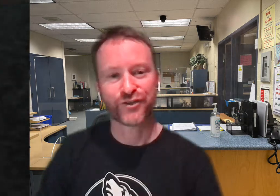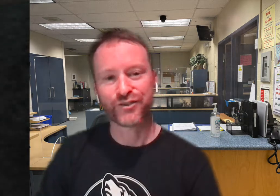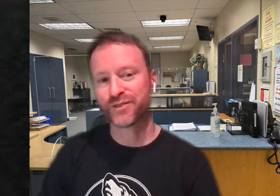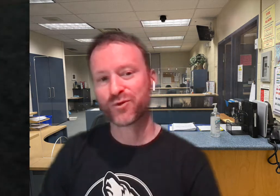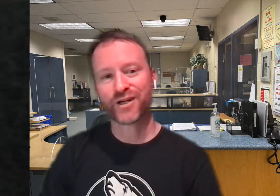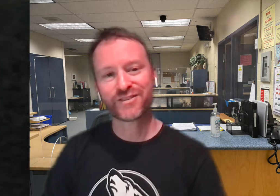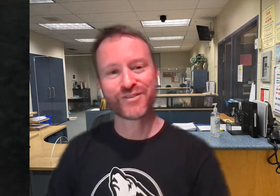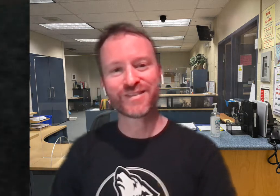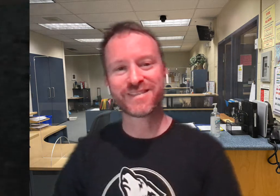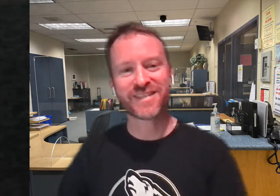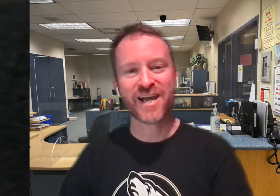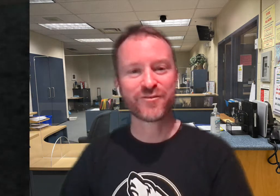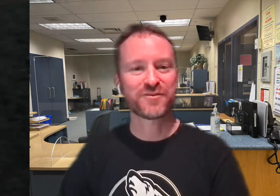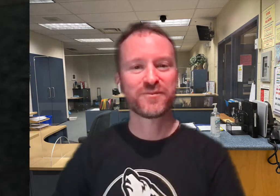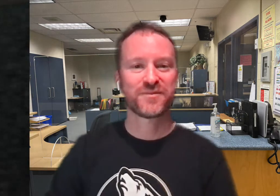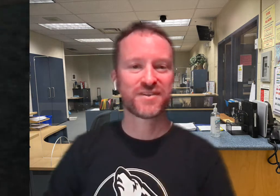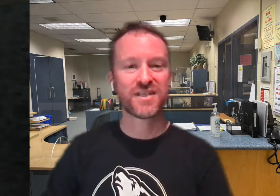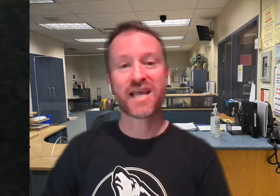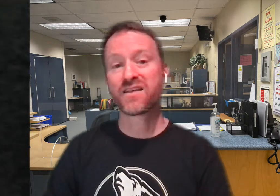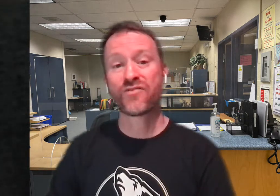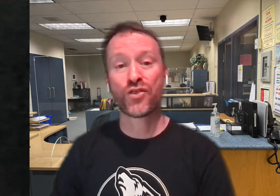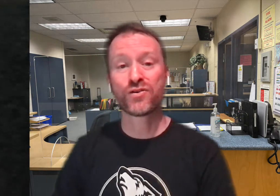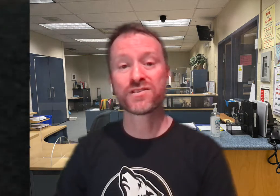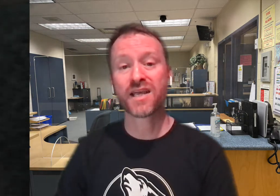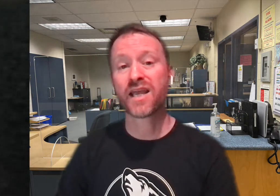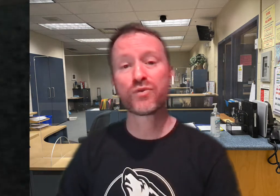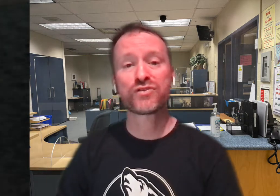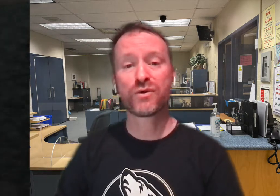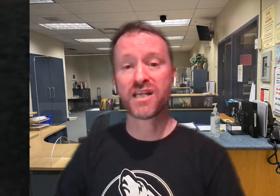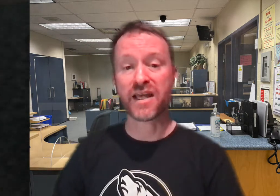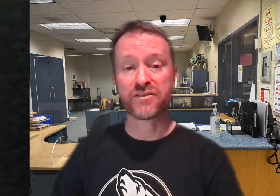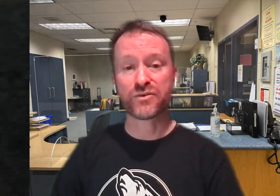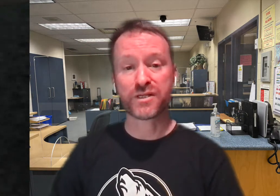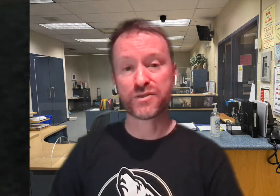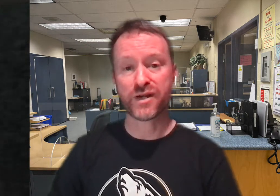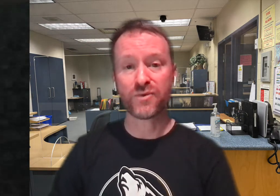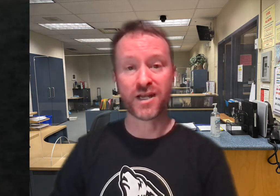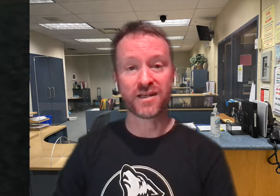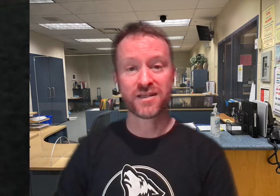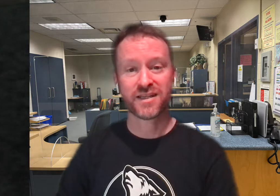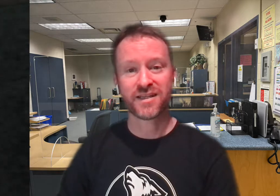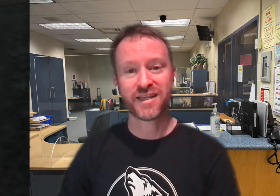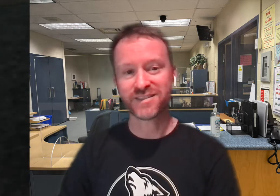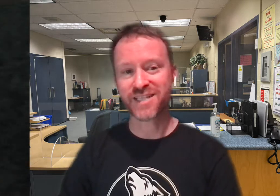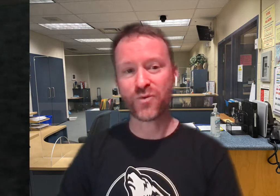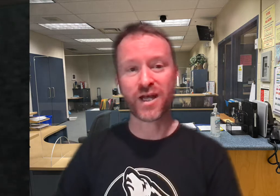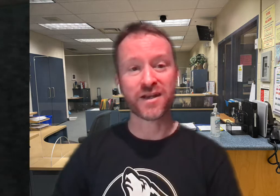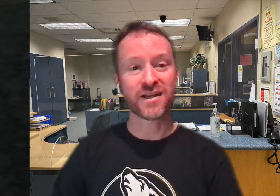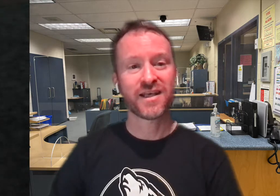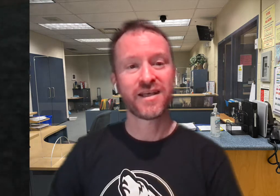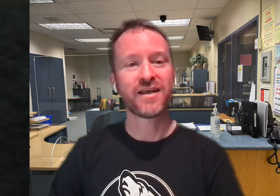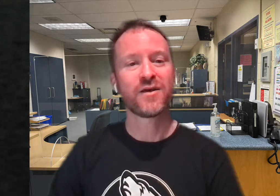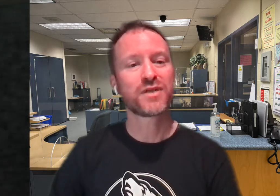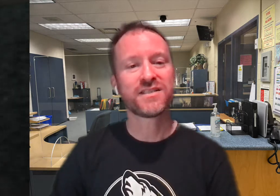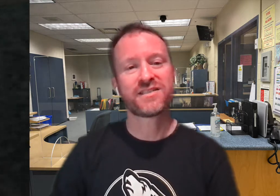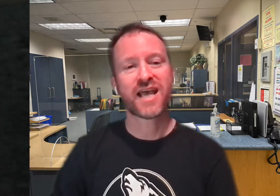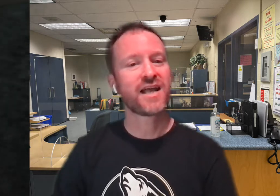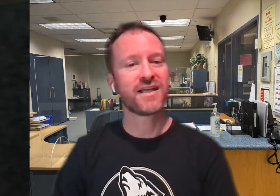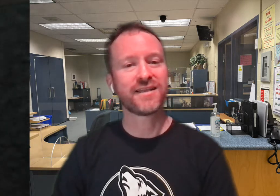Good morning, students and staff. Today is Thursday, April 29th, 2021. It's a day one. Please stand and listen